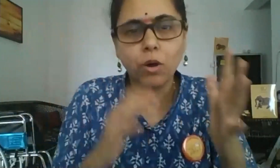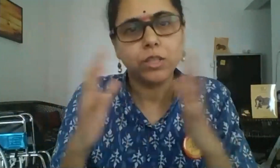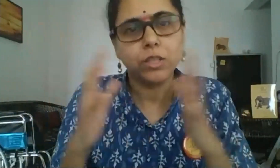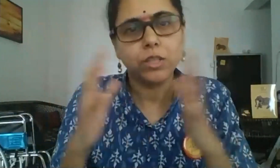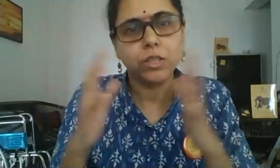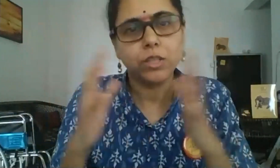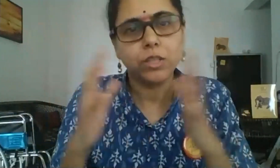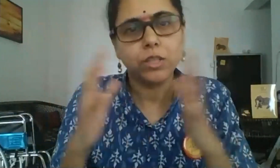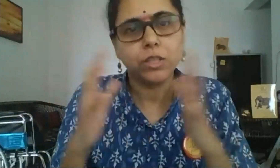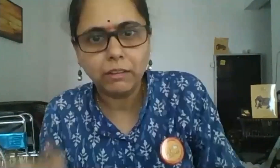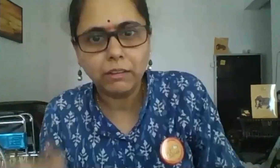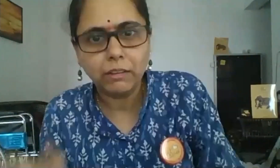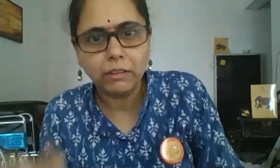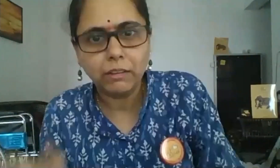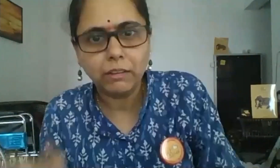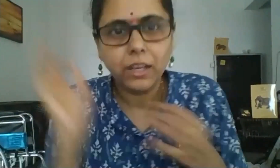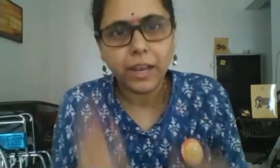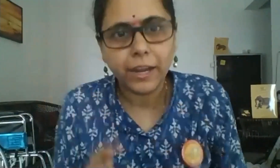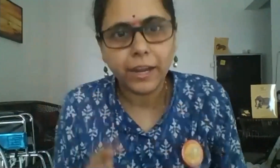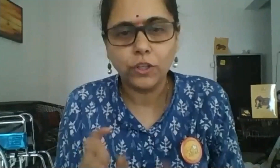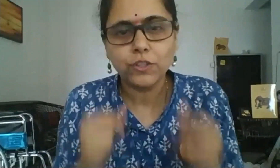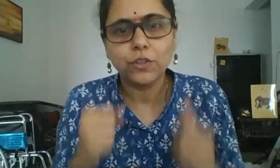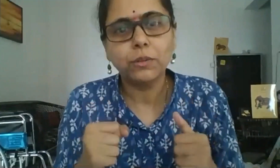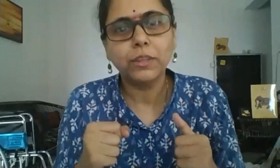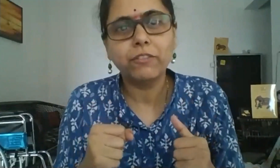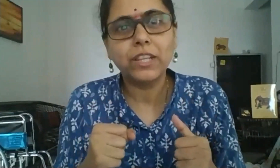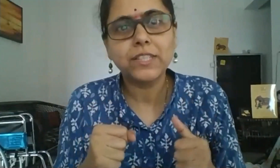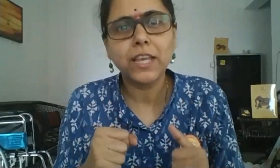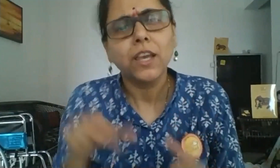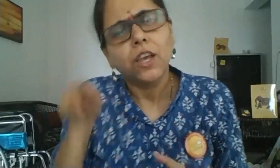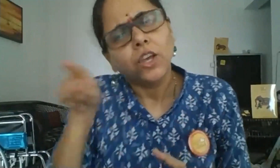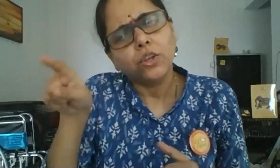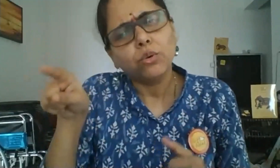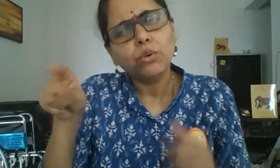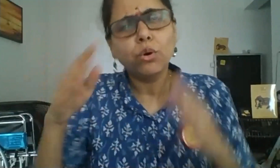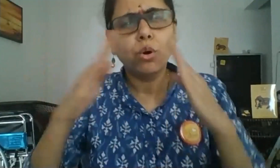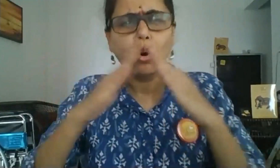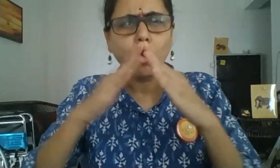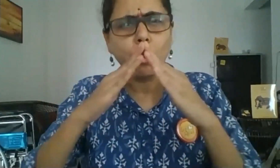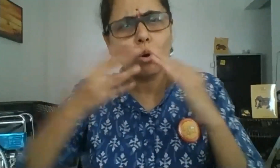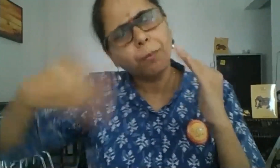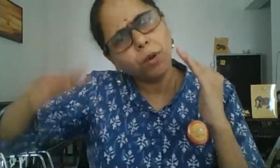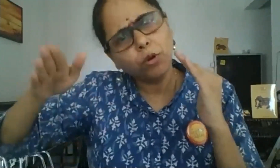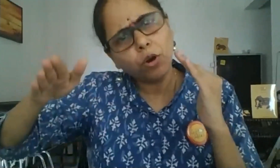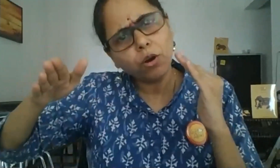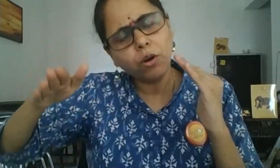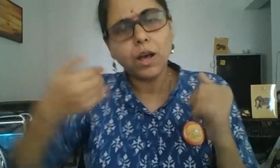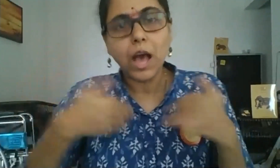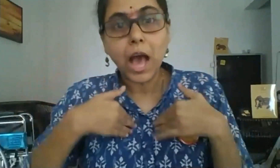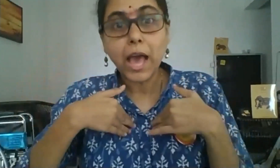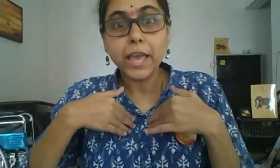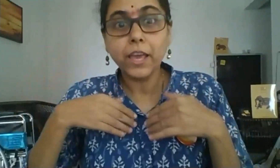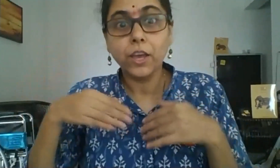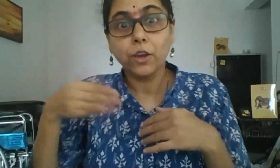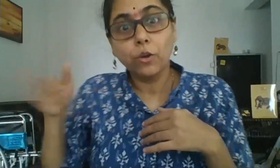was, will and all. So they will say you home go, I